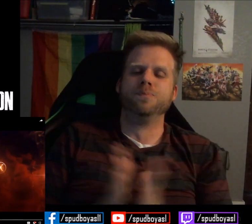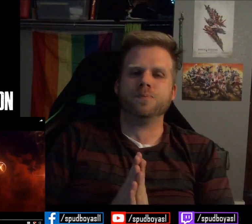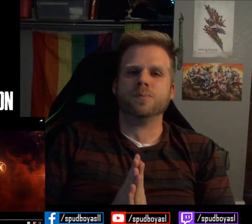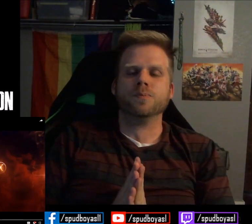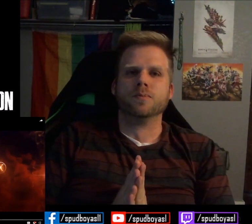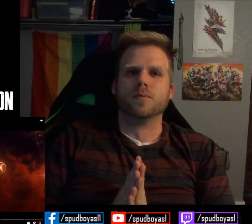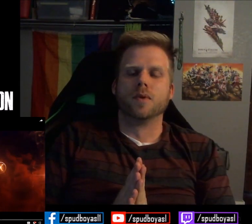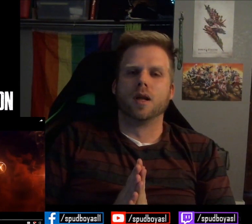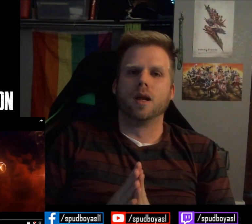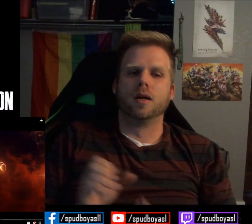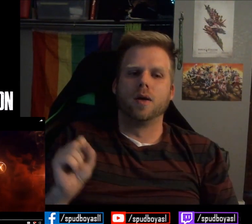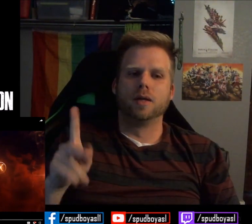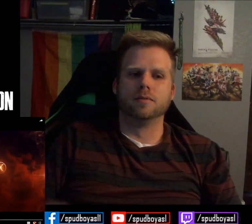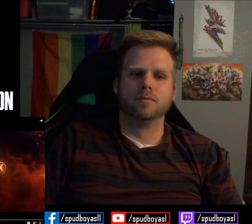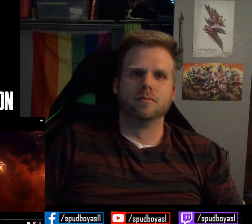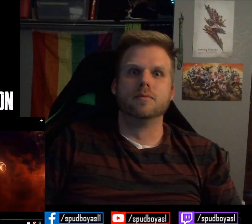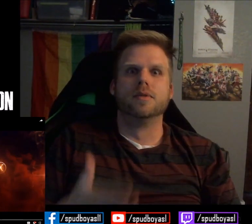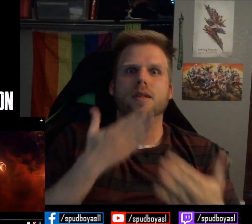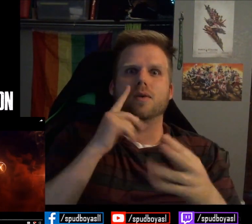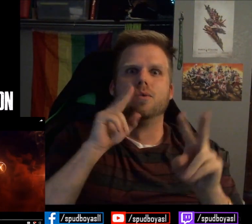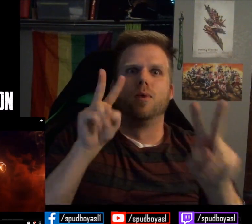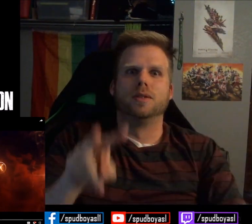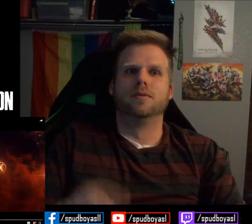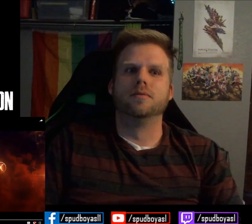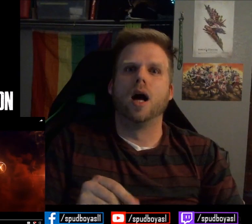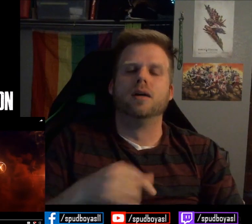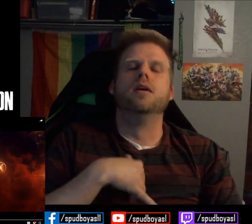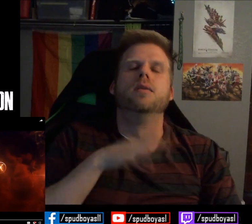Thank you.